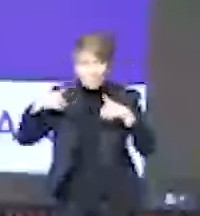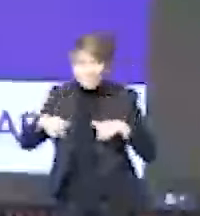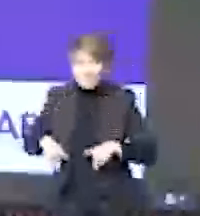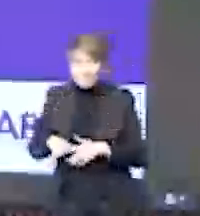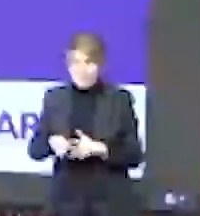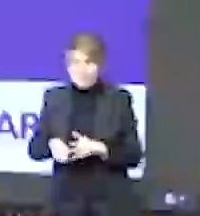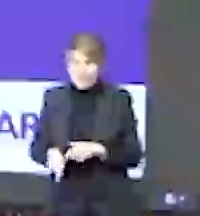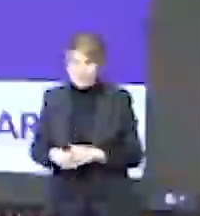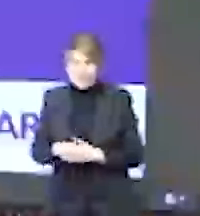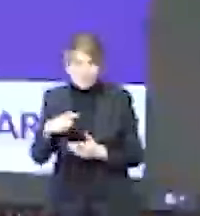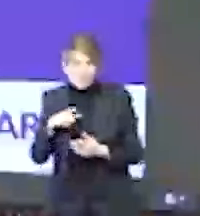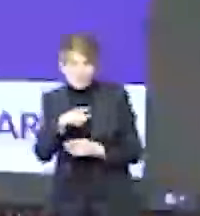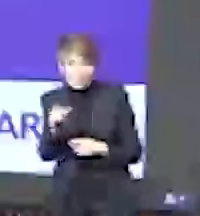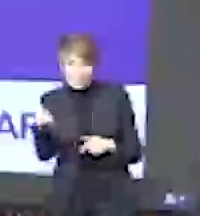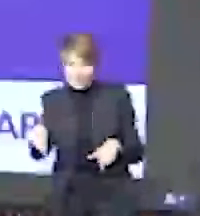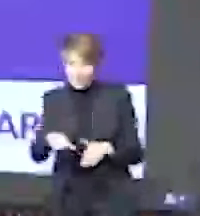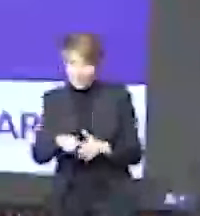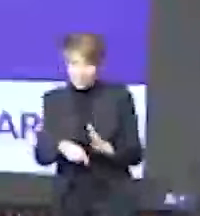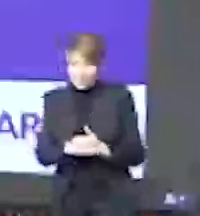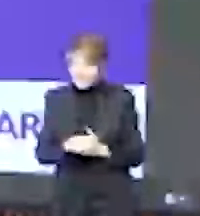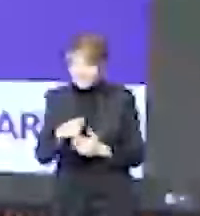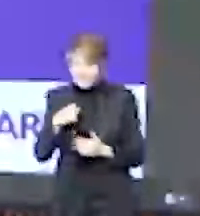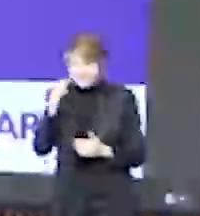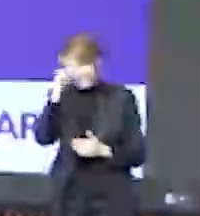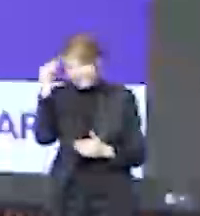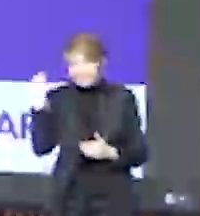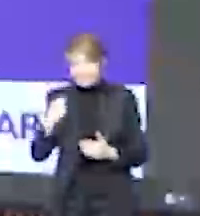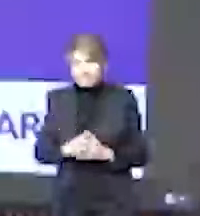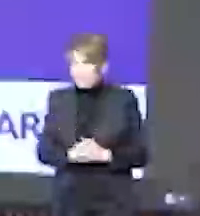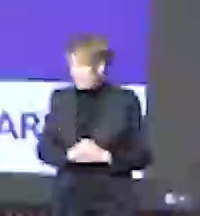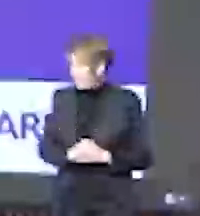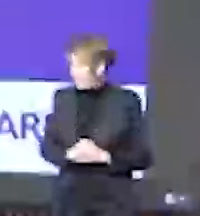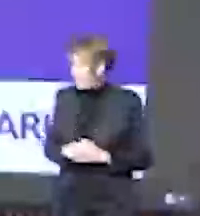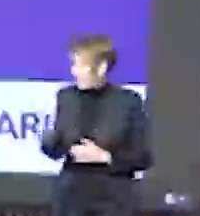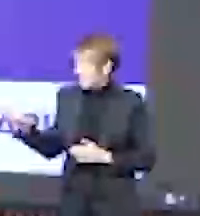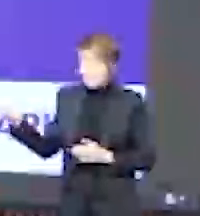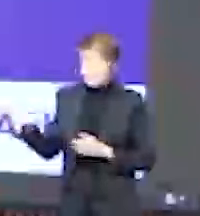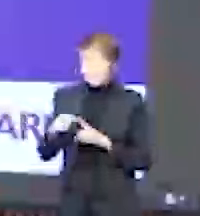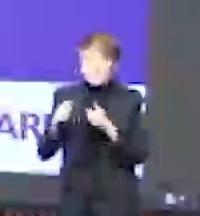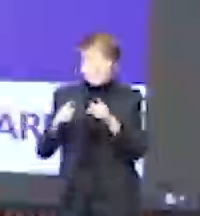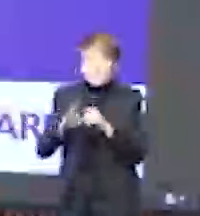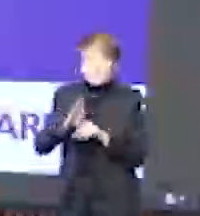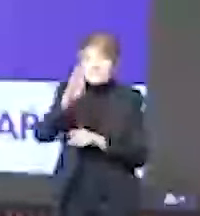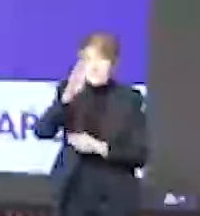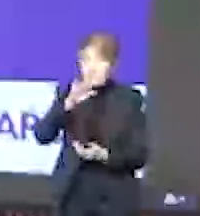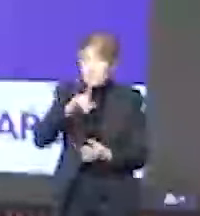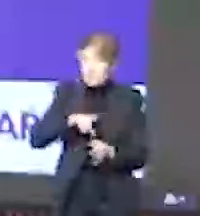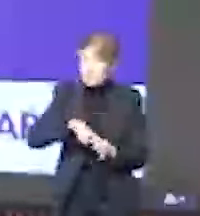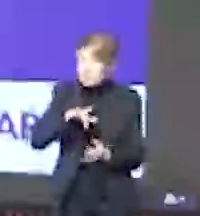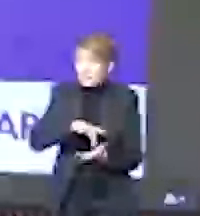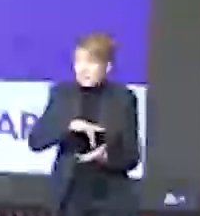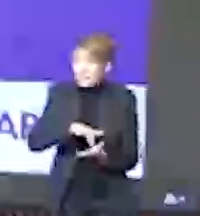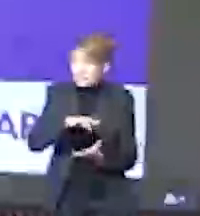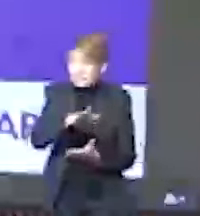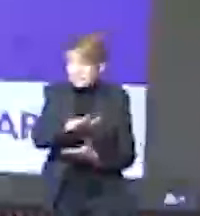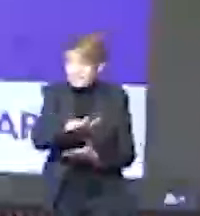do. That's what you're here to do. And that's what we're going to try and do. And I will say also, I've got a question in the middle over here. And